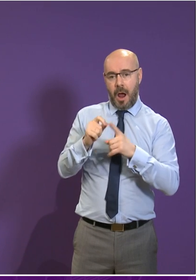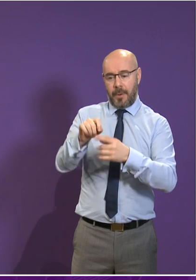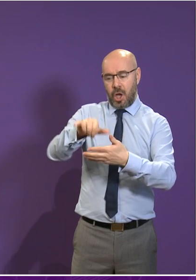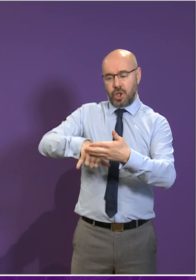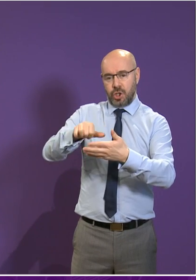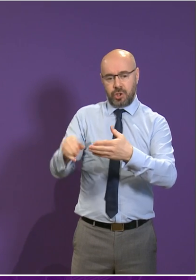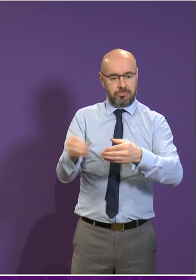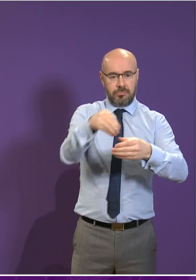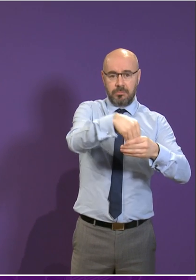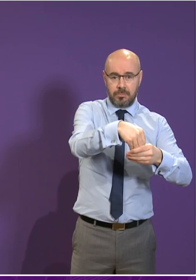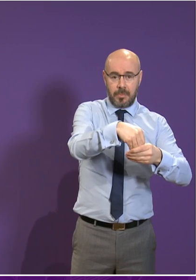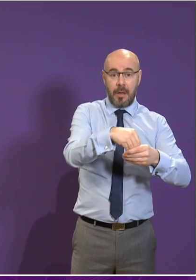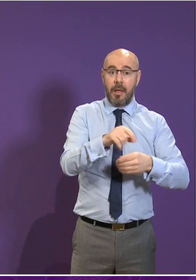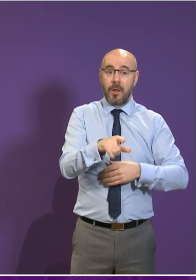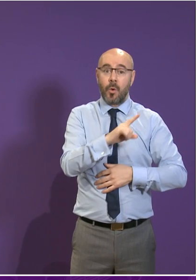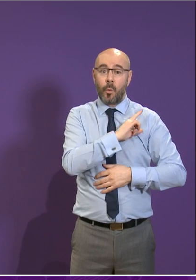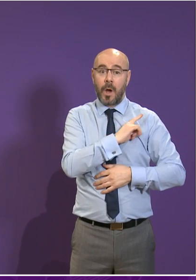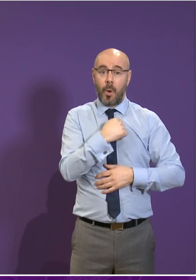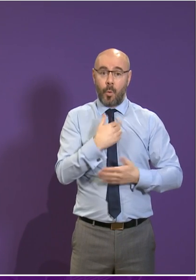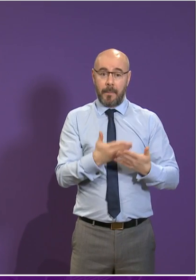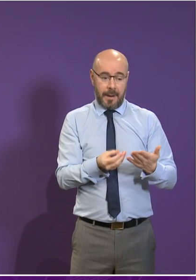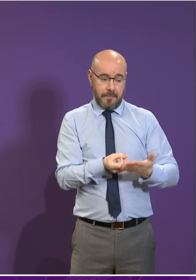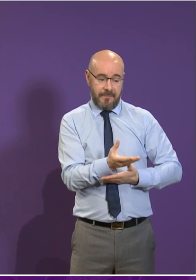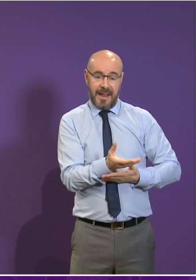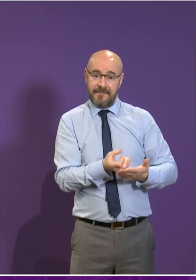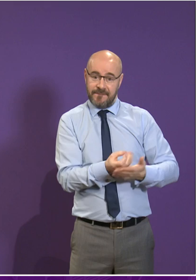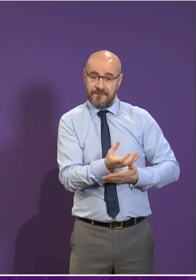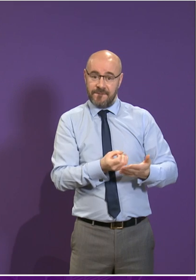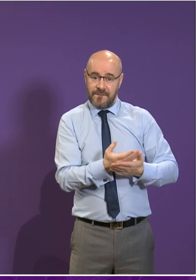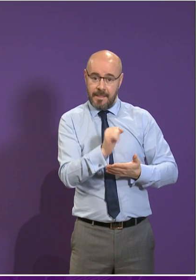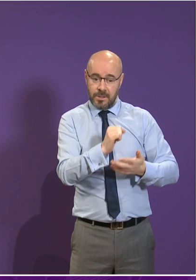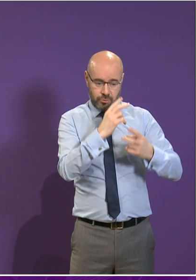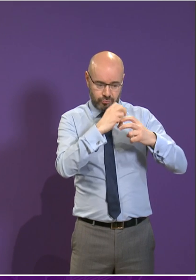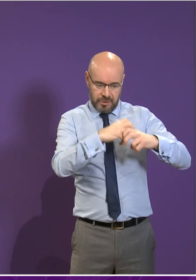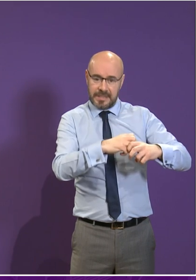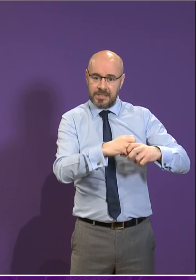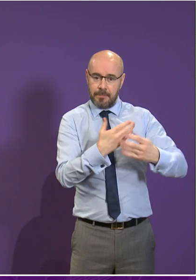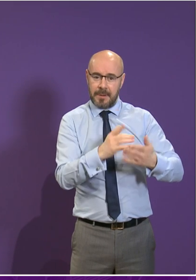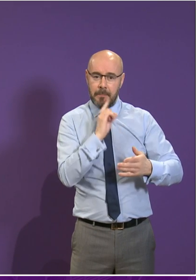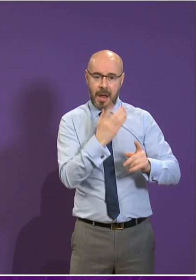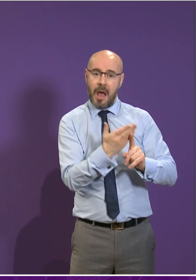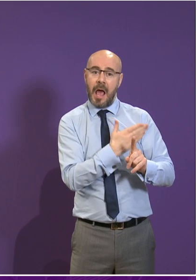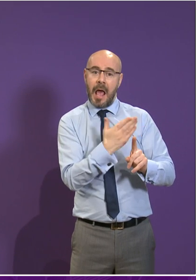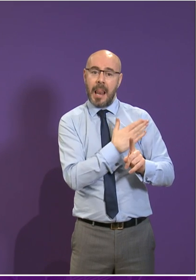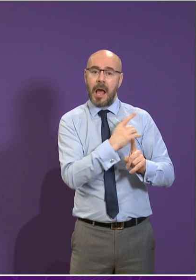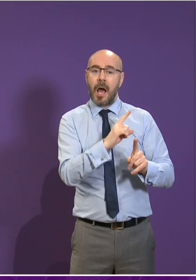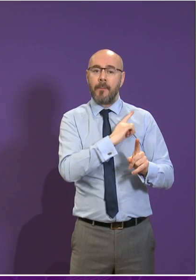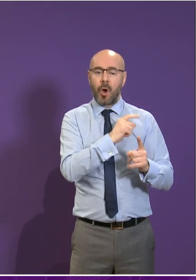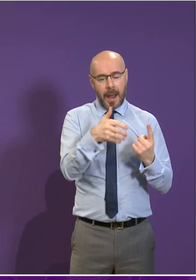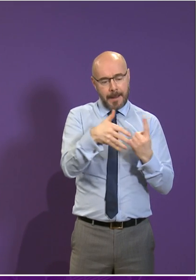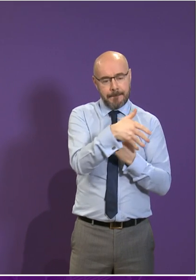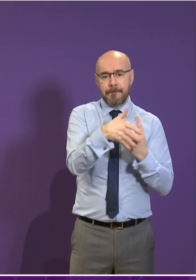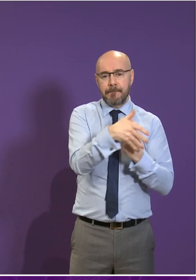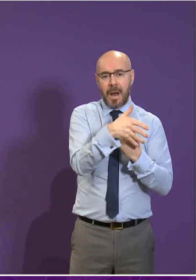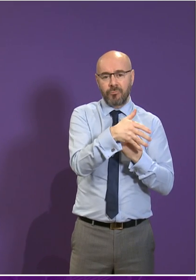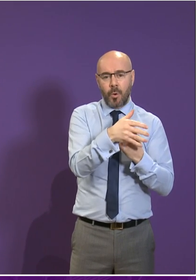can. And it's also the reason why we're investing in this piece of work, the research that I referred to earlier, because the contextualised admissions process